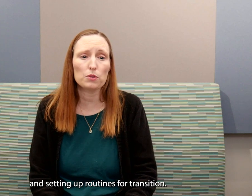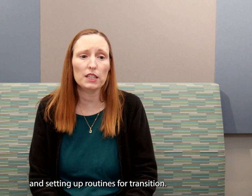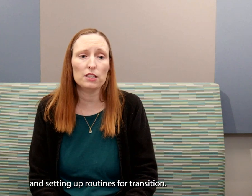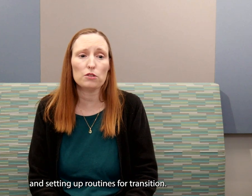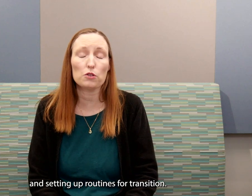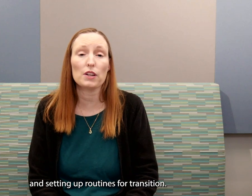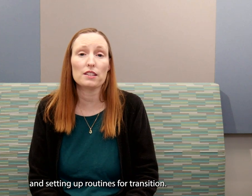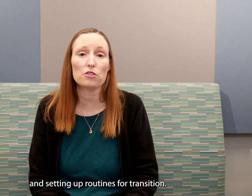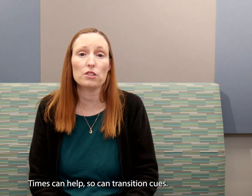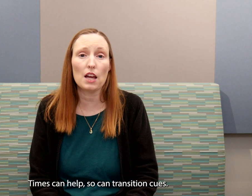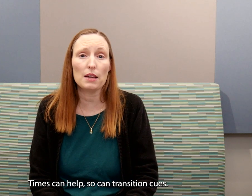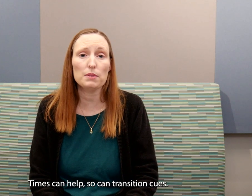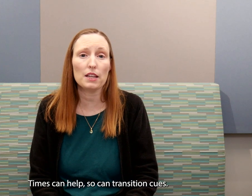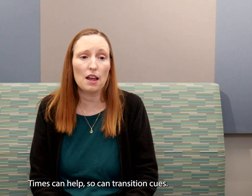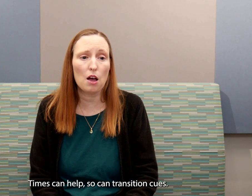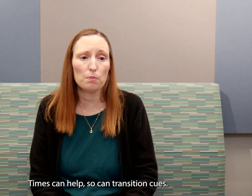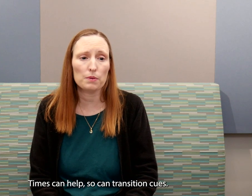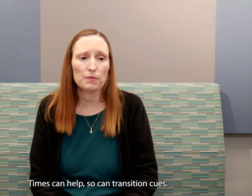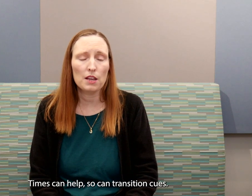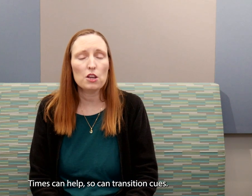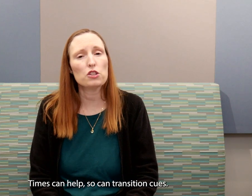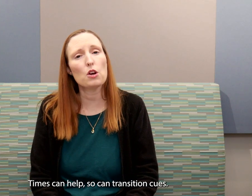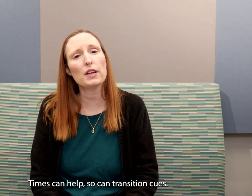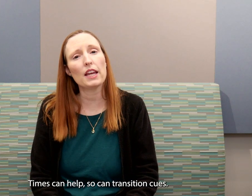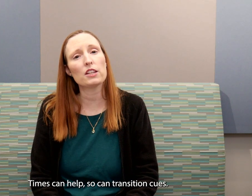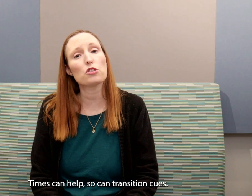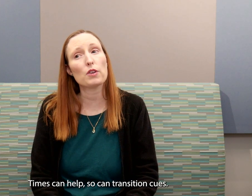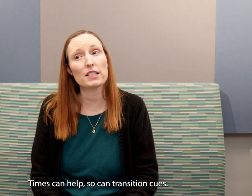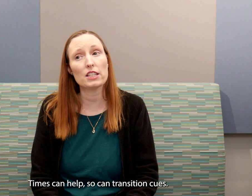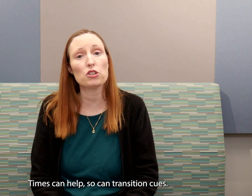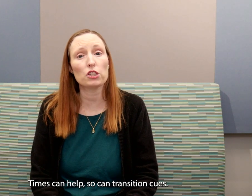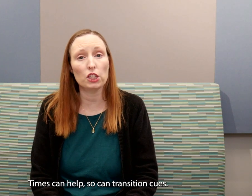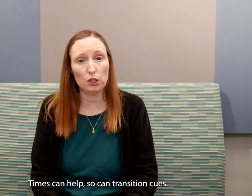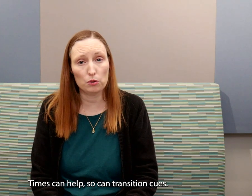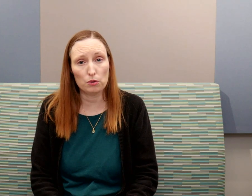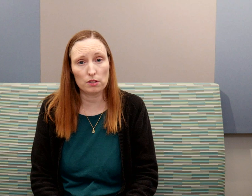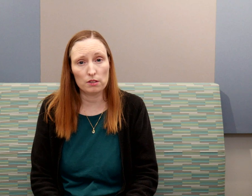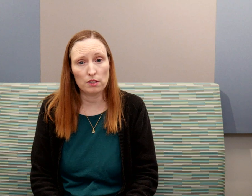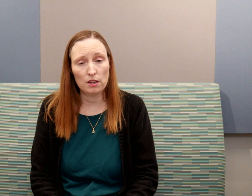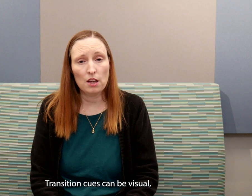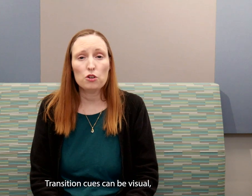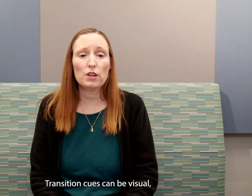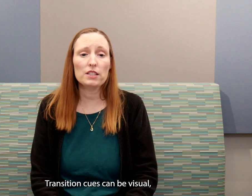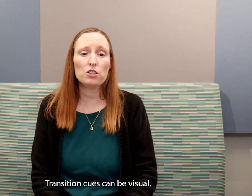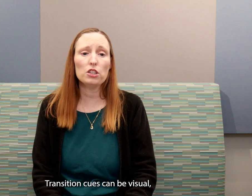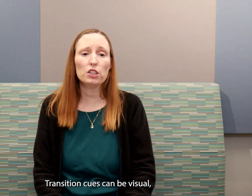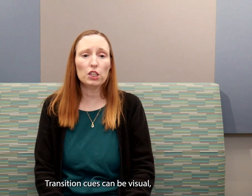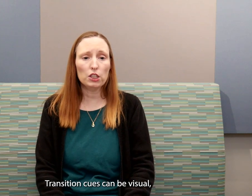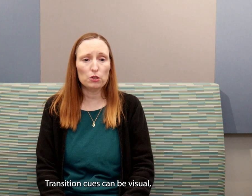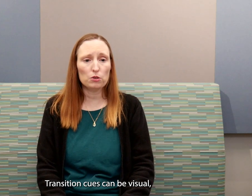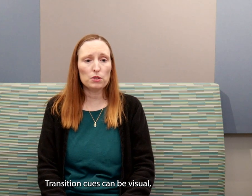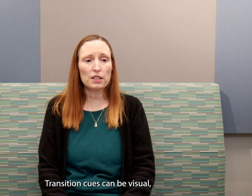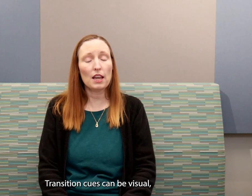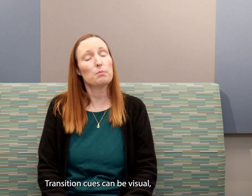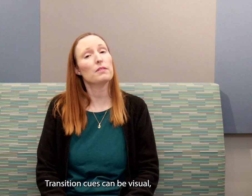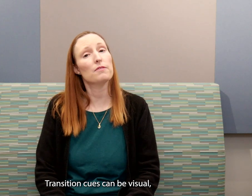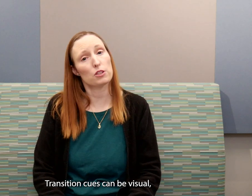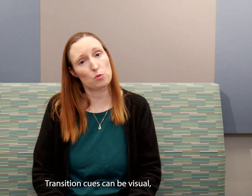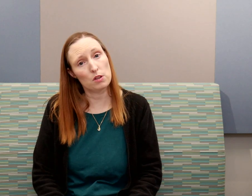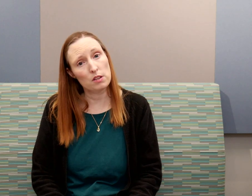routines for transition times can help. So can transition cues. Transition cues can be visual,